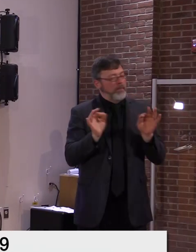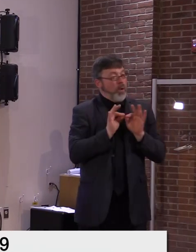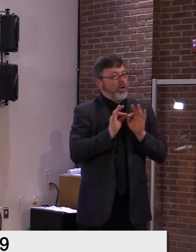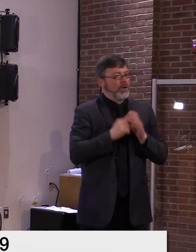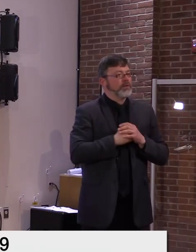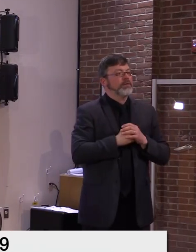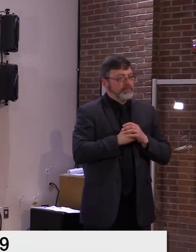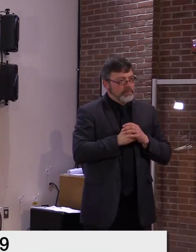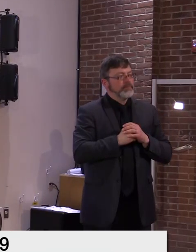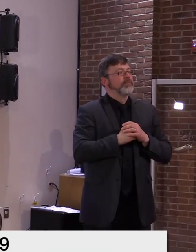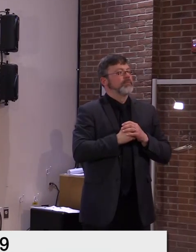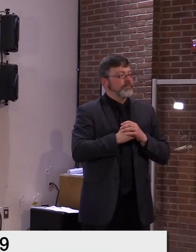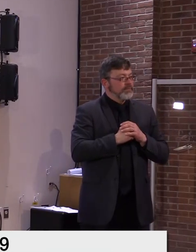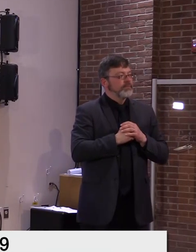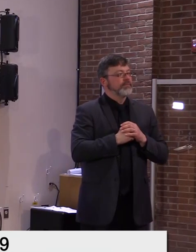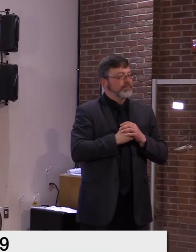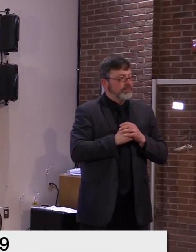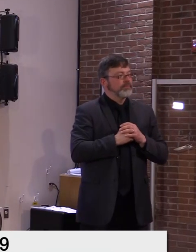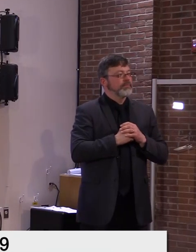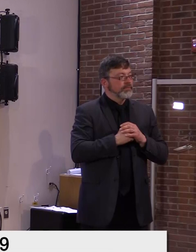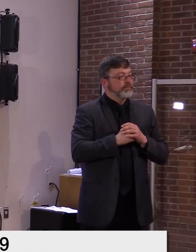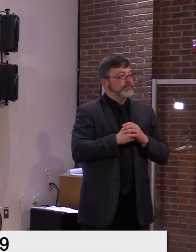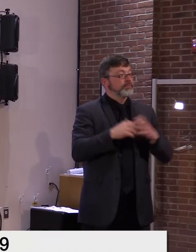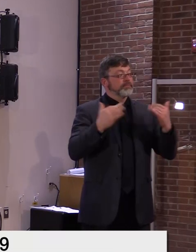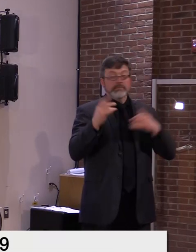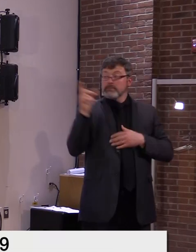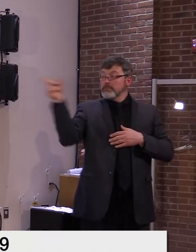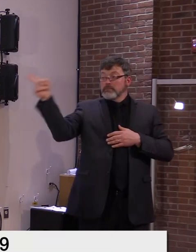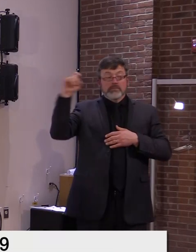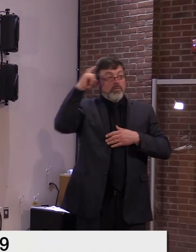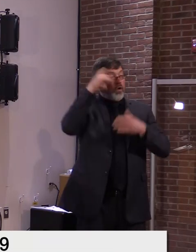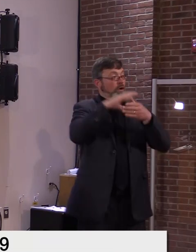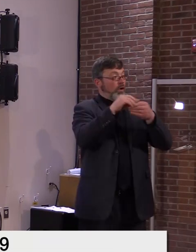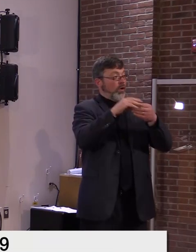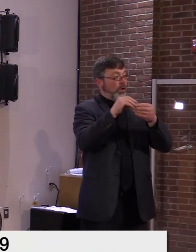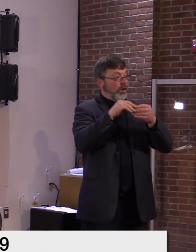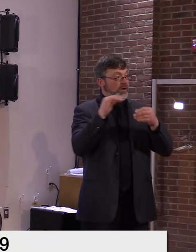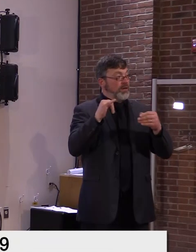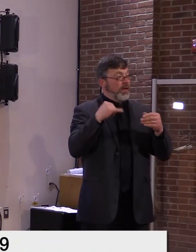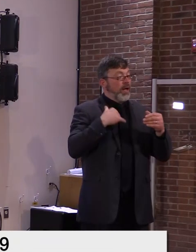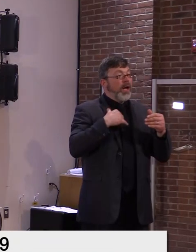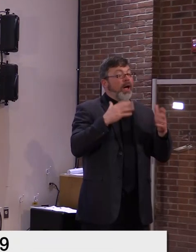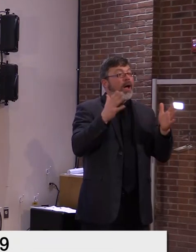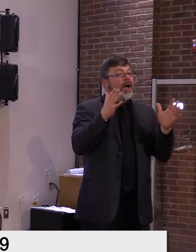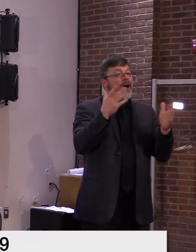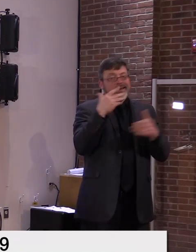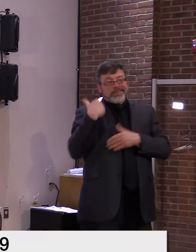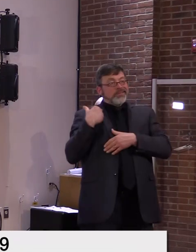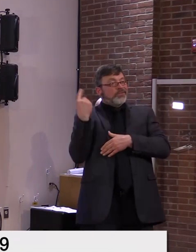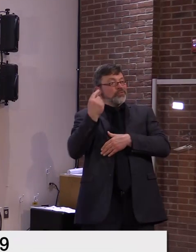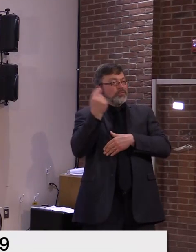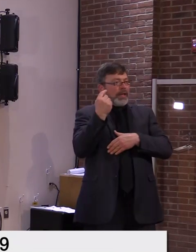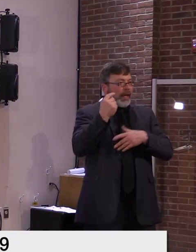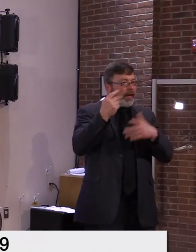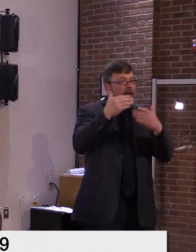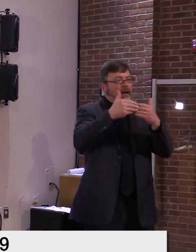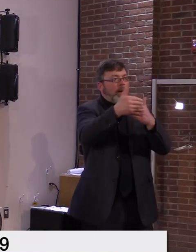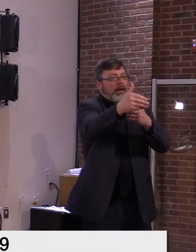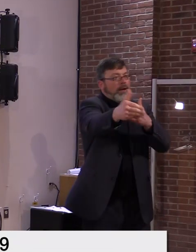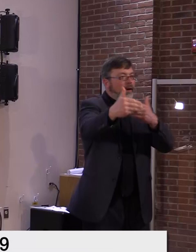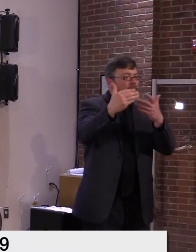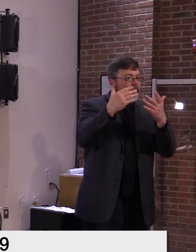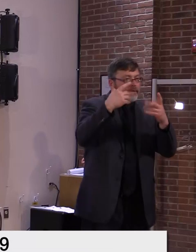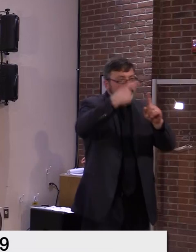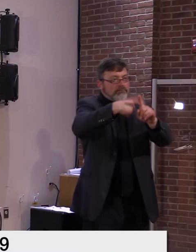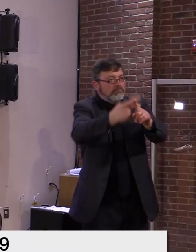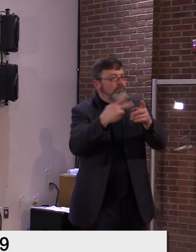committed to helping us get there. And speaking of that pathway forward, I want to note that the state's new travel guidance